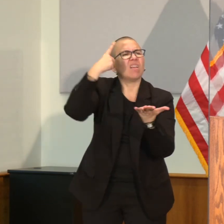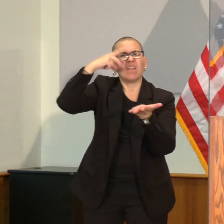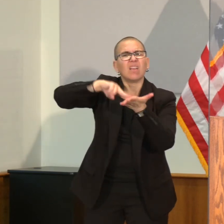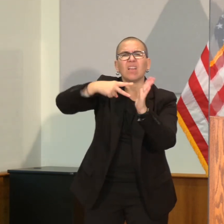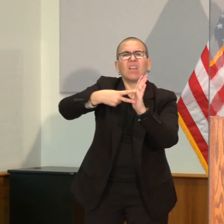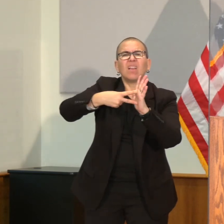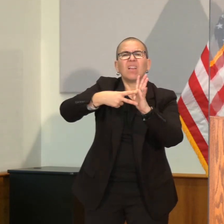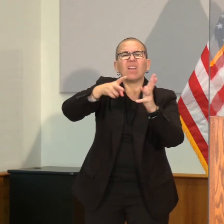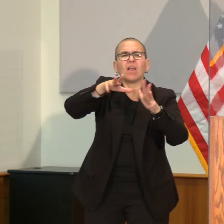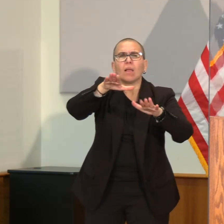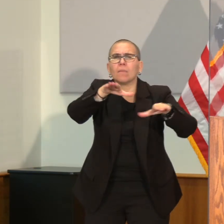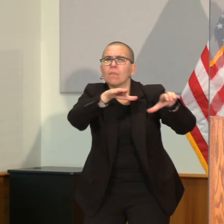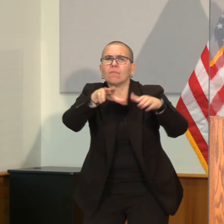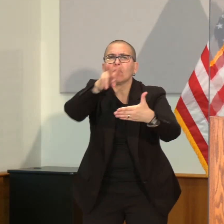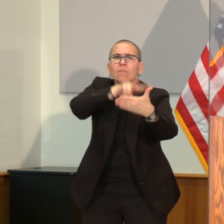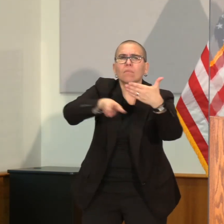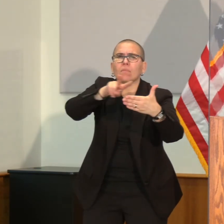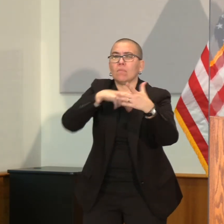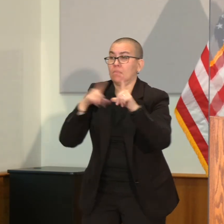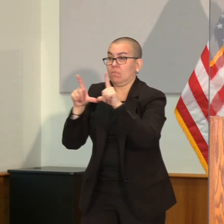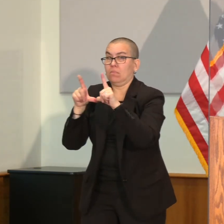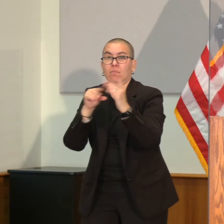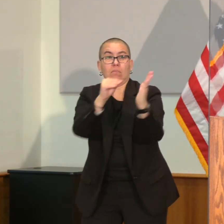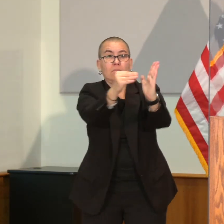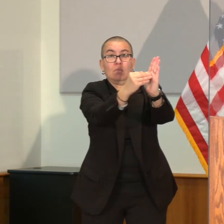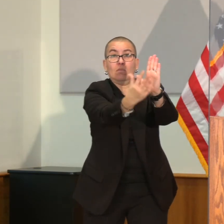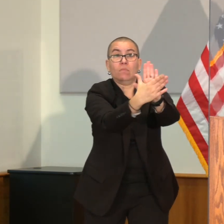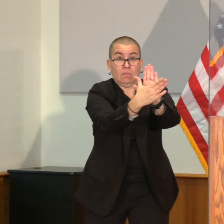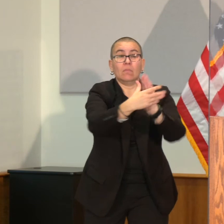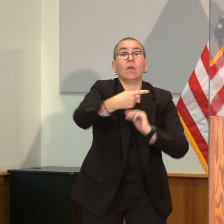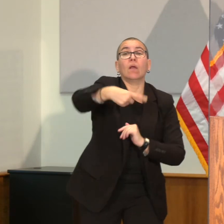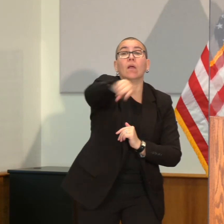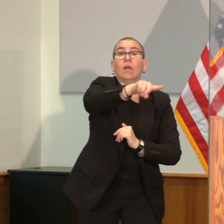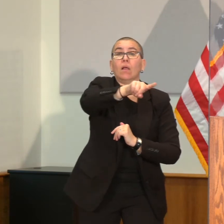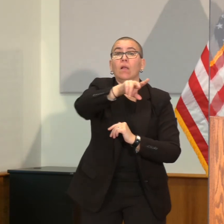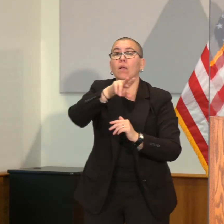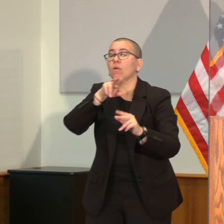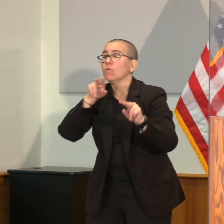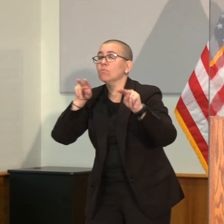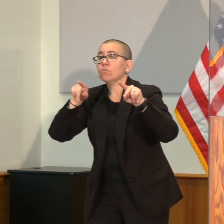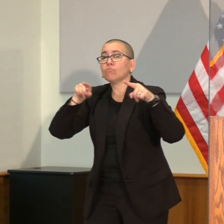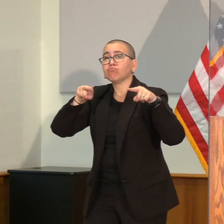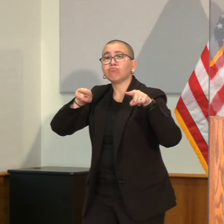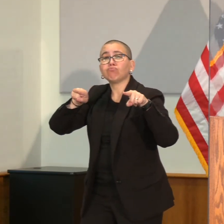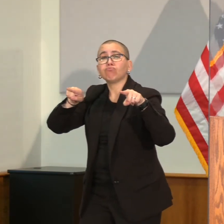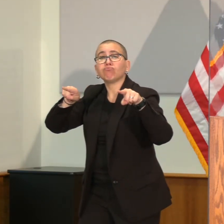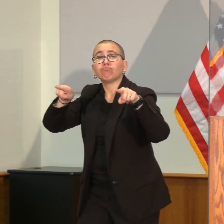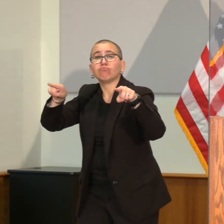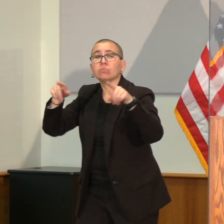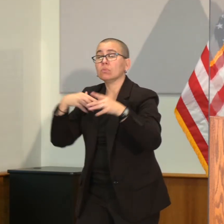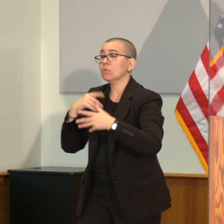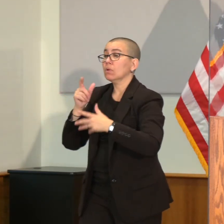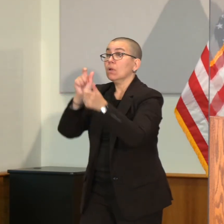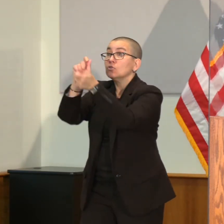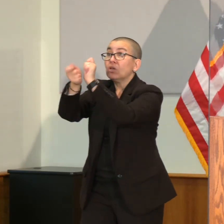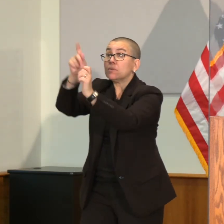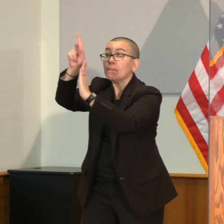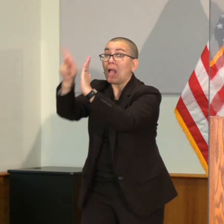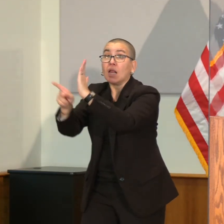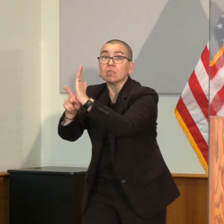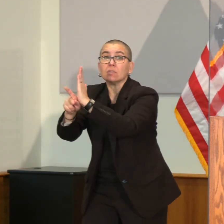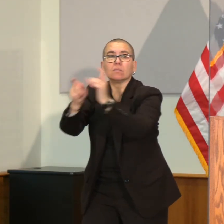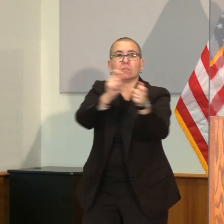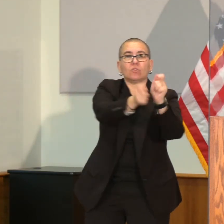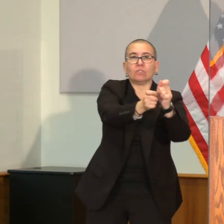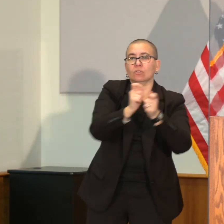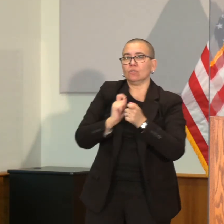permanent. At the post board, they can change their policies and procedures more quickly. But I like to see it codified in law because I think